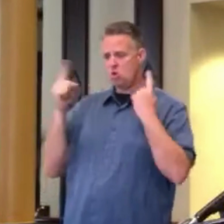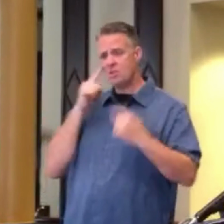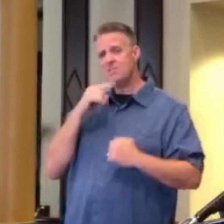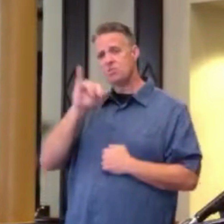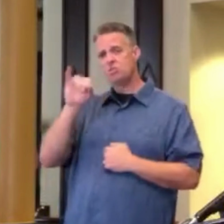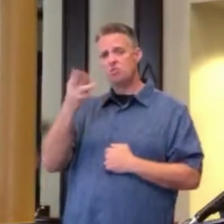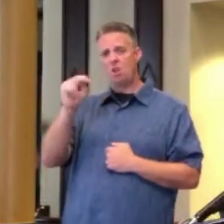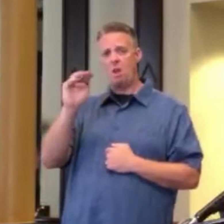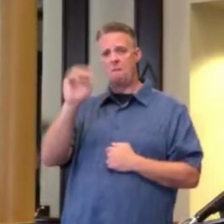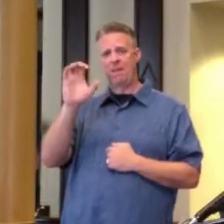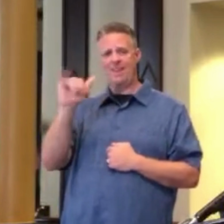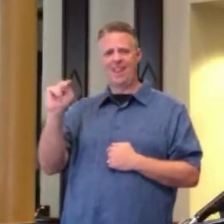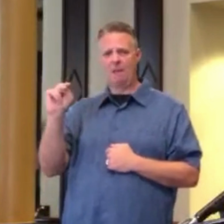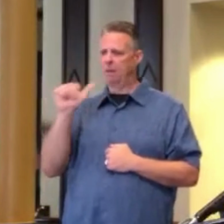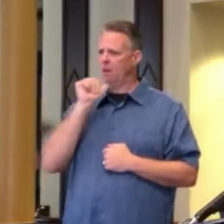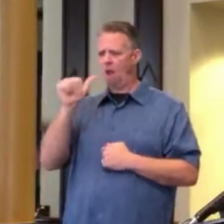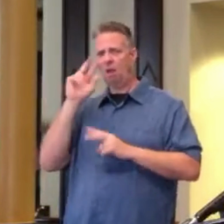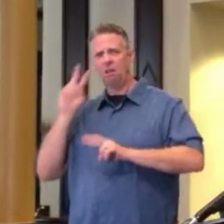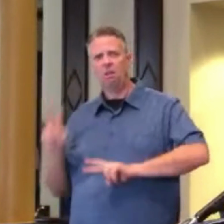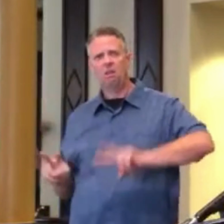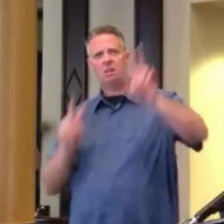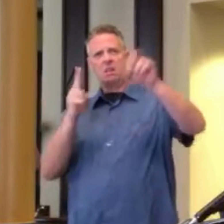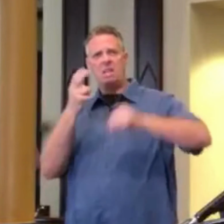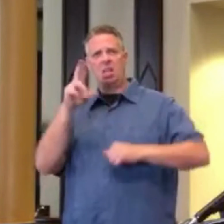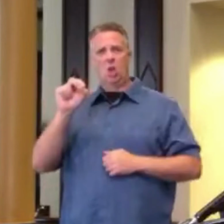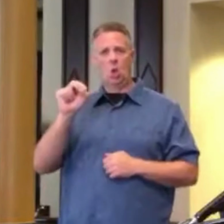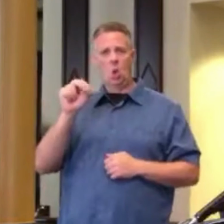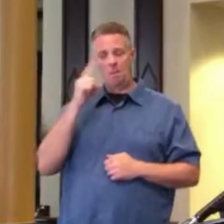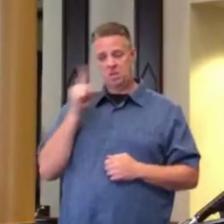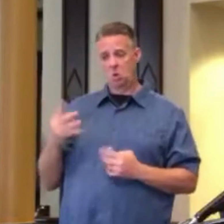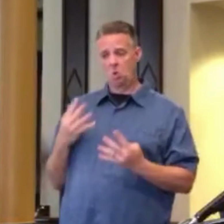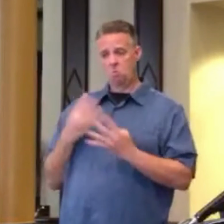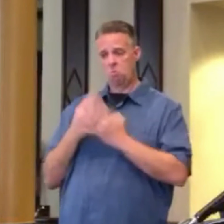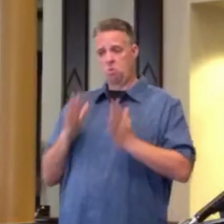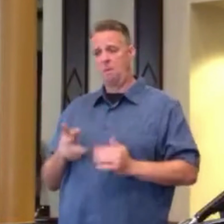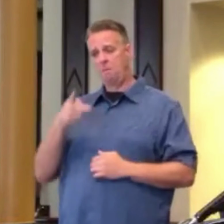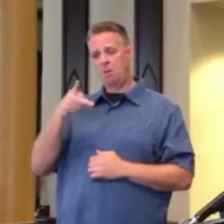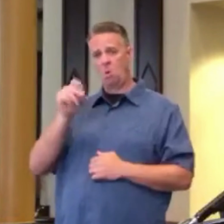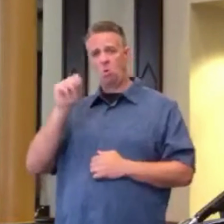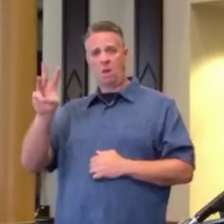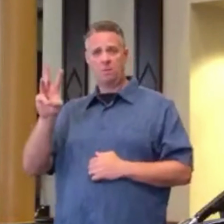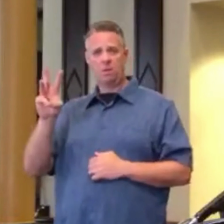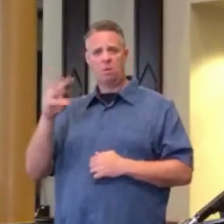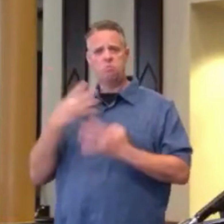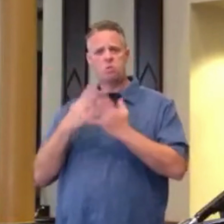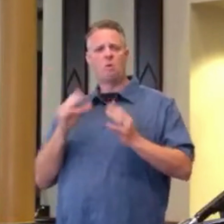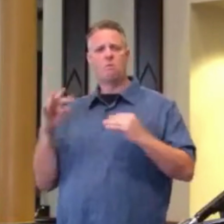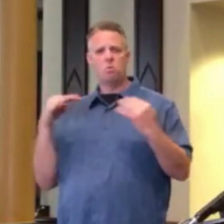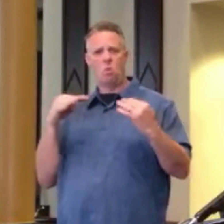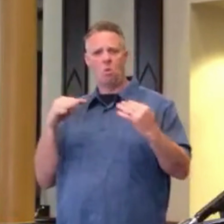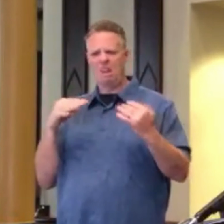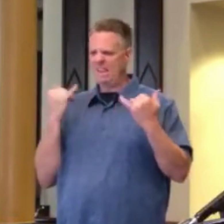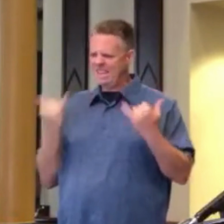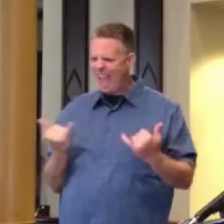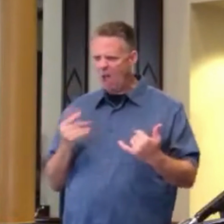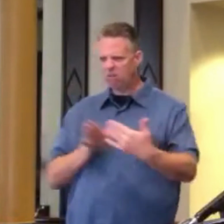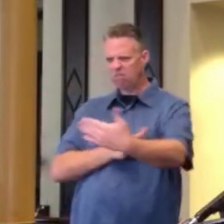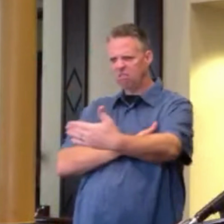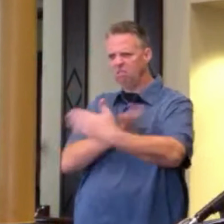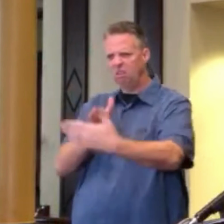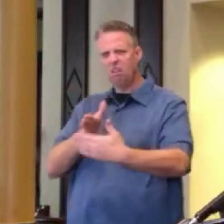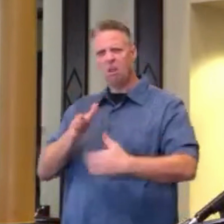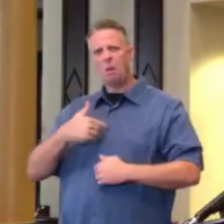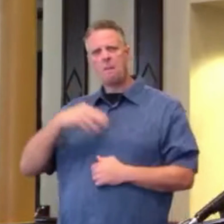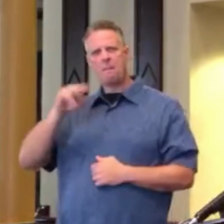John McCain wasn't a hero because he was a prisoner of war. And now you're attacking Democratic